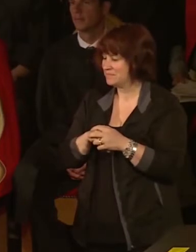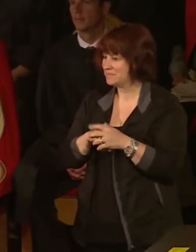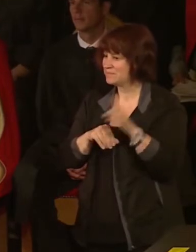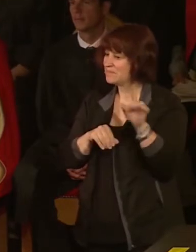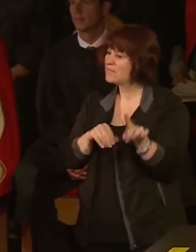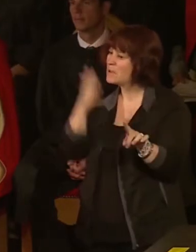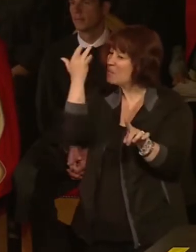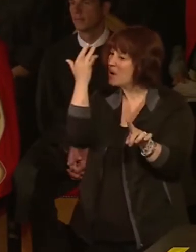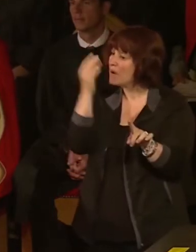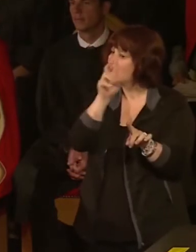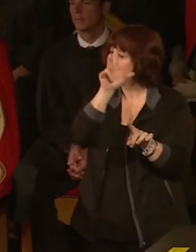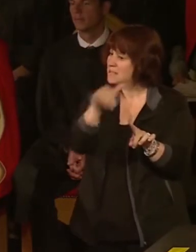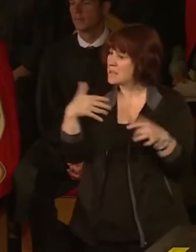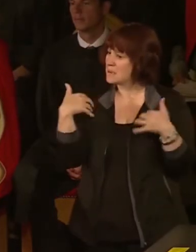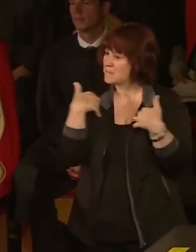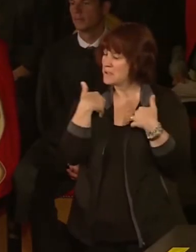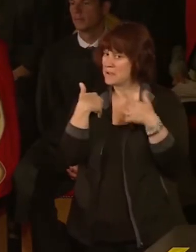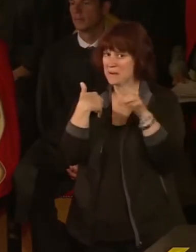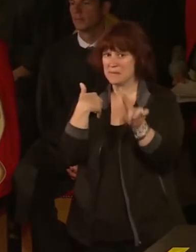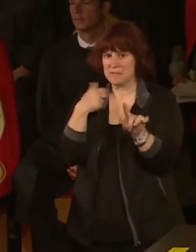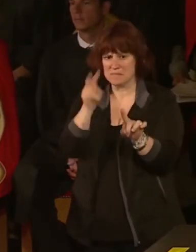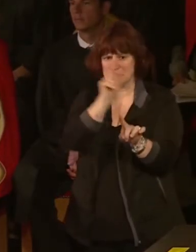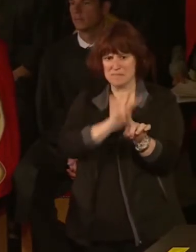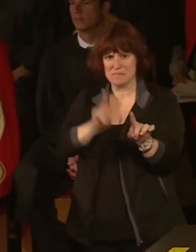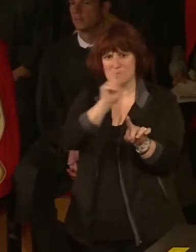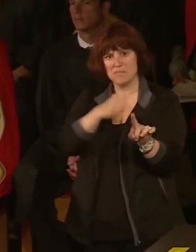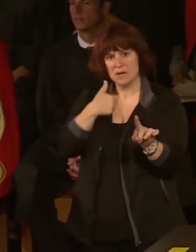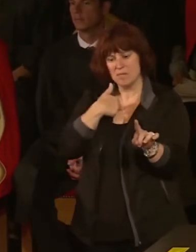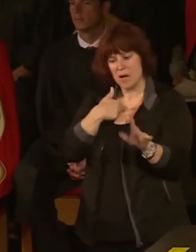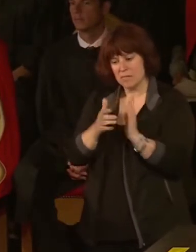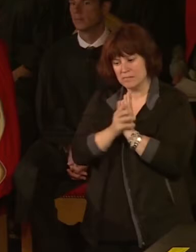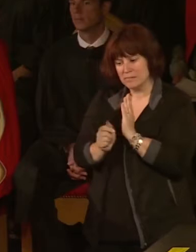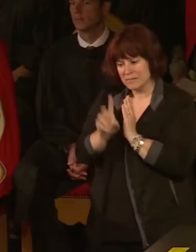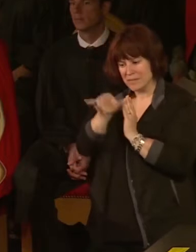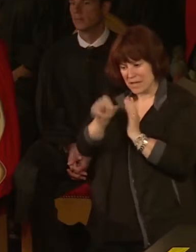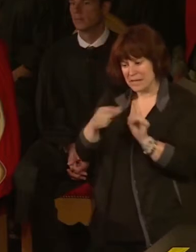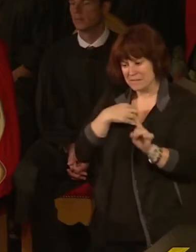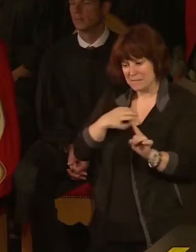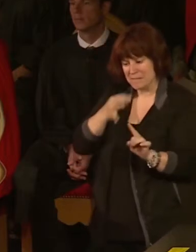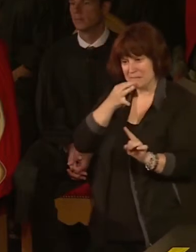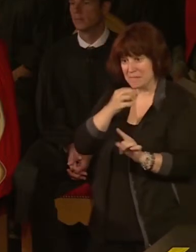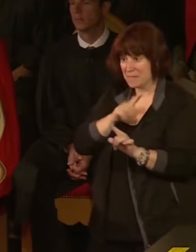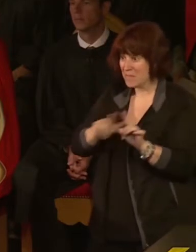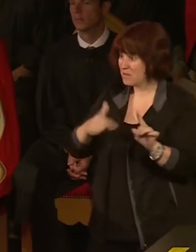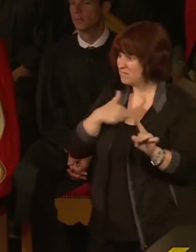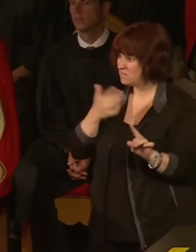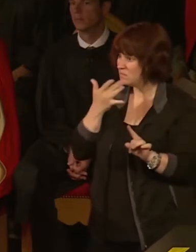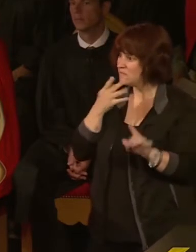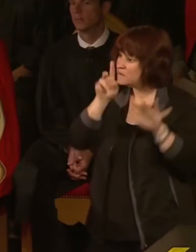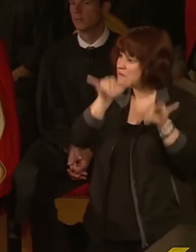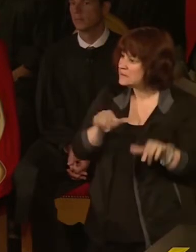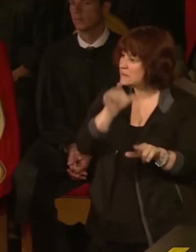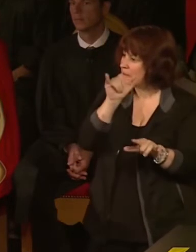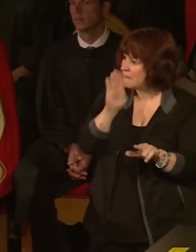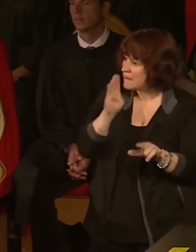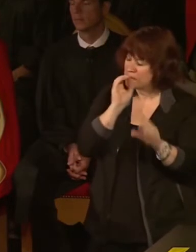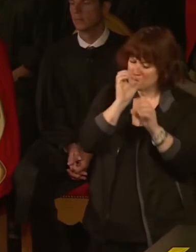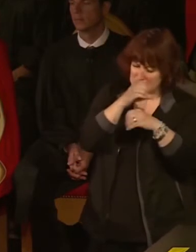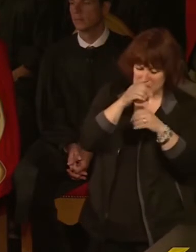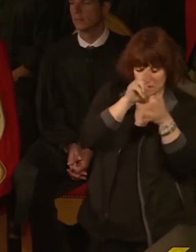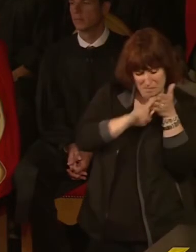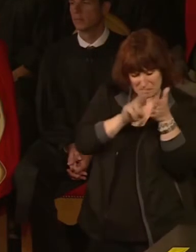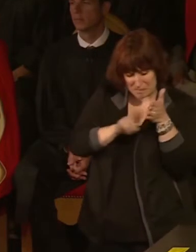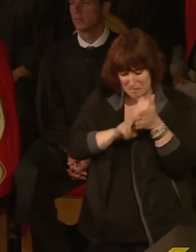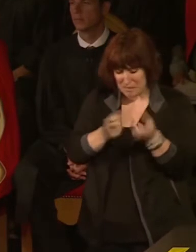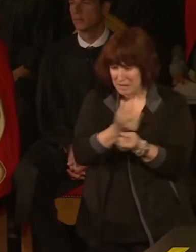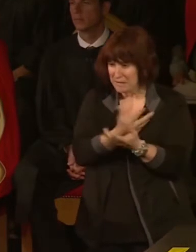Huxley helped me see that my gifts, such as they were far less suited to lab-based investigations of the